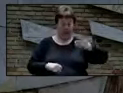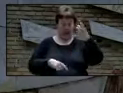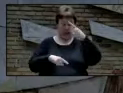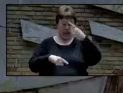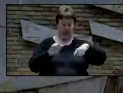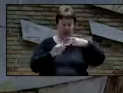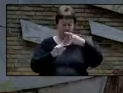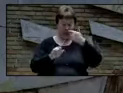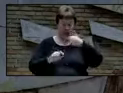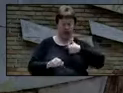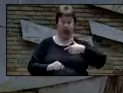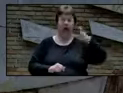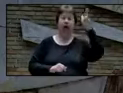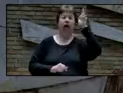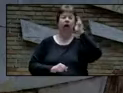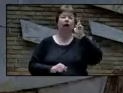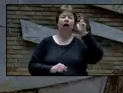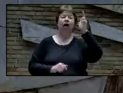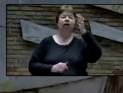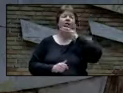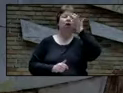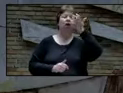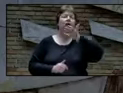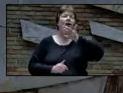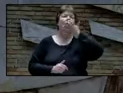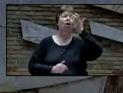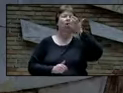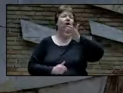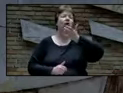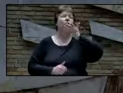hear me when I